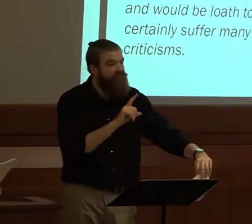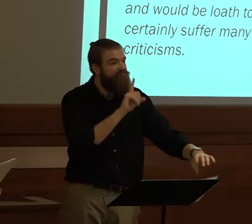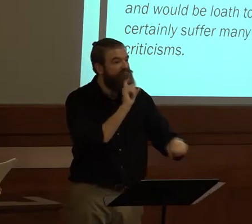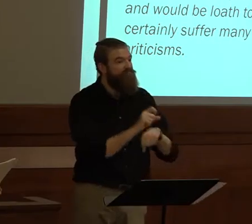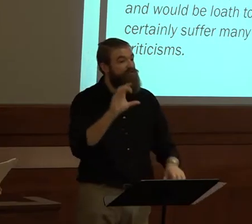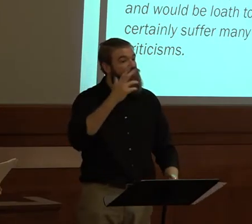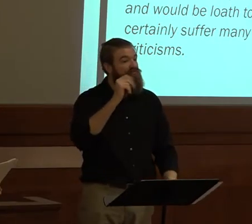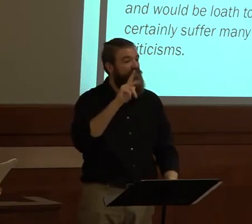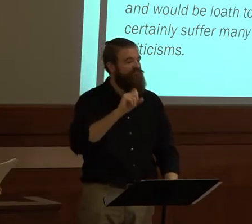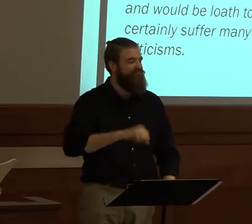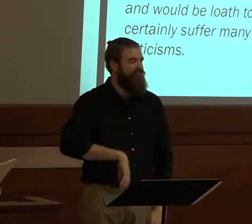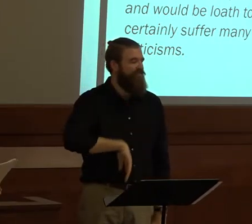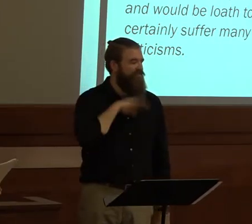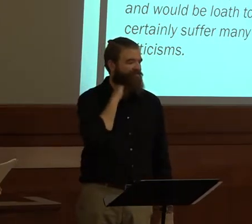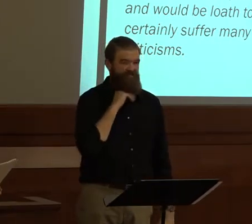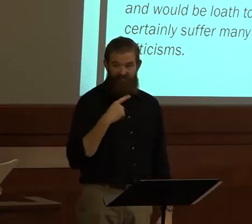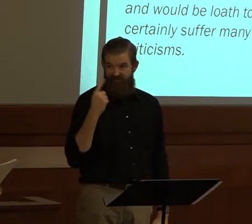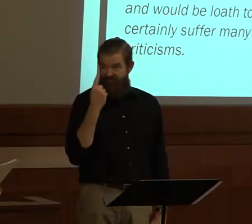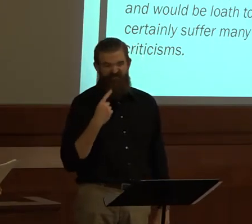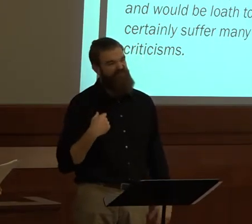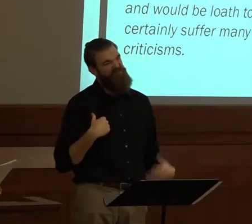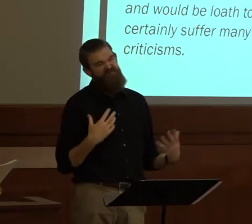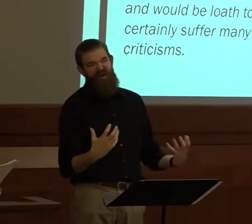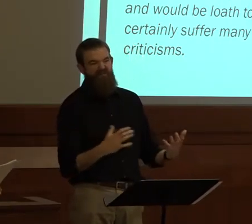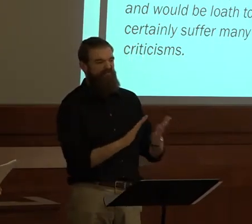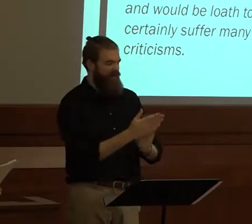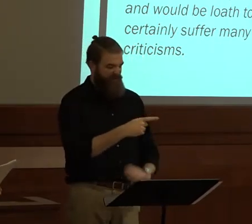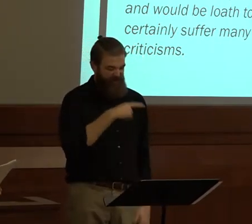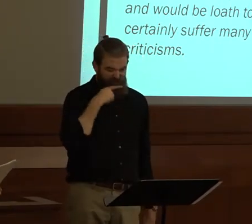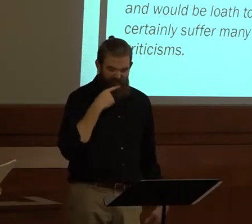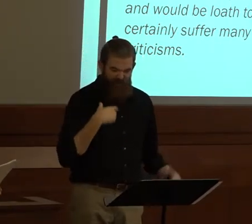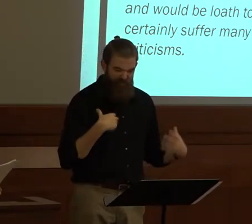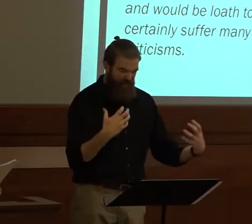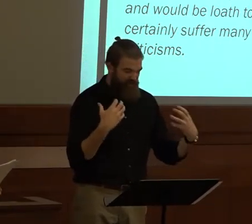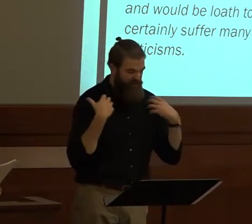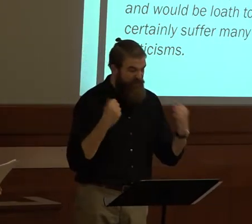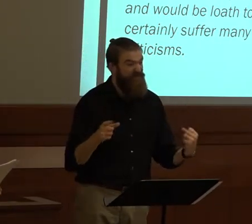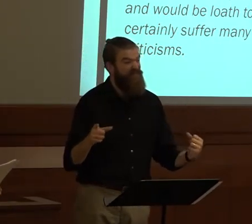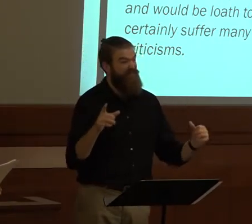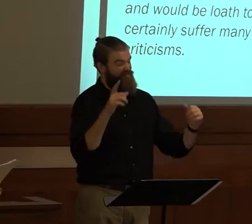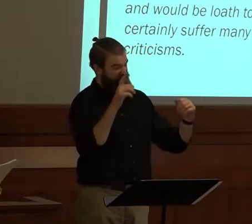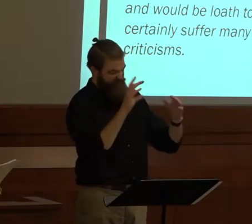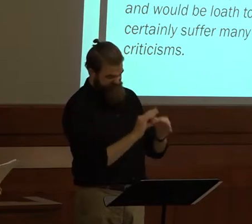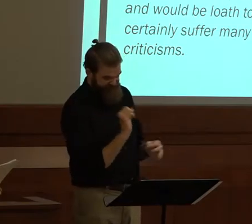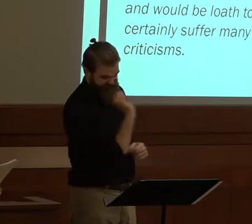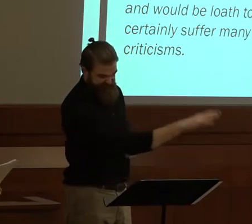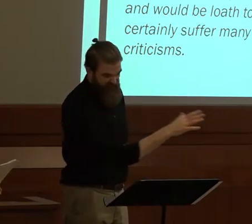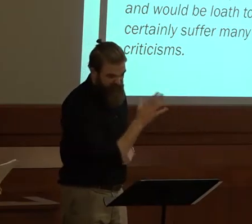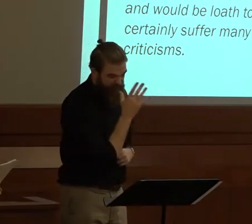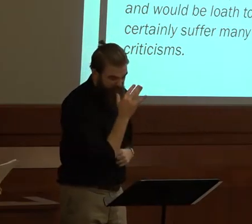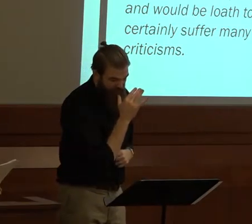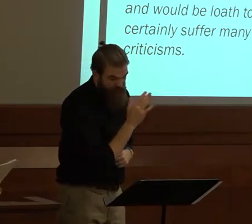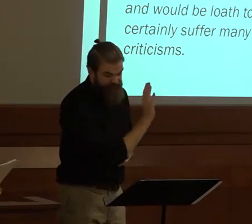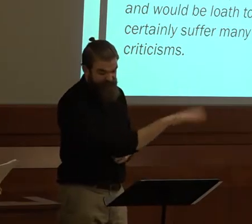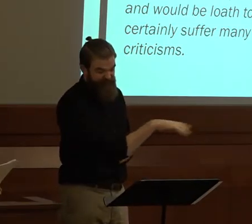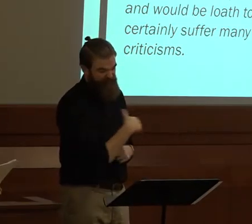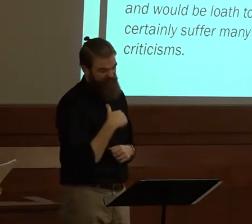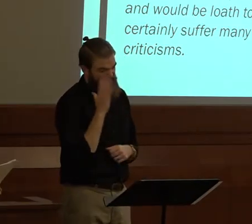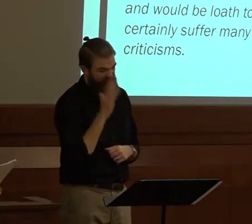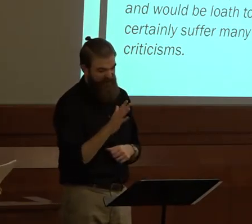to the healing of my ears. Please ask the little deaf mute girls in the Catholic school in Bordeaux to pray for